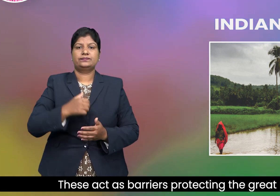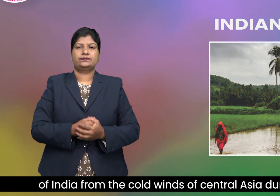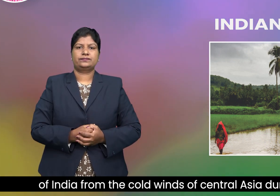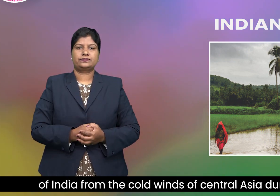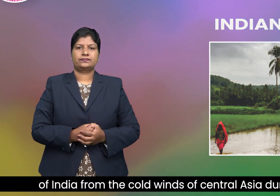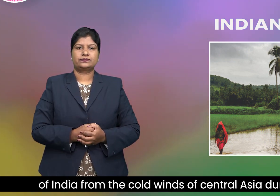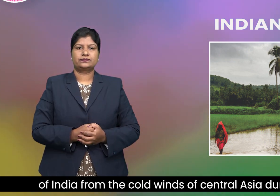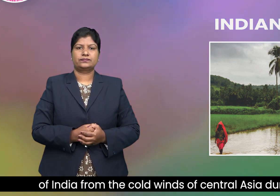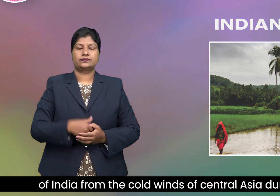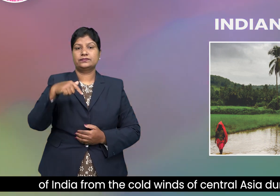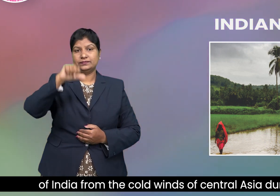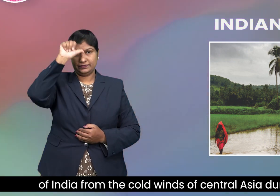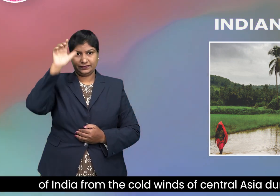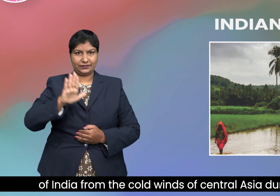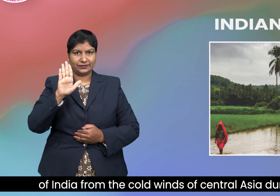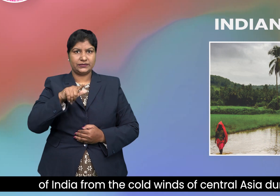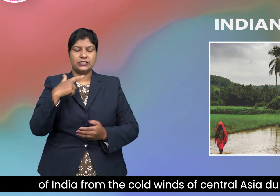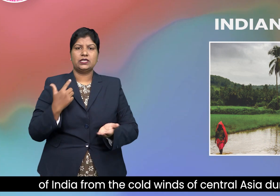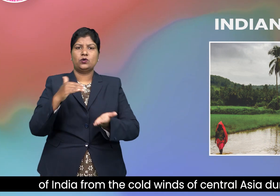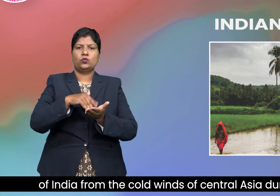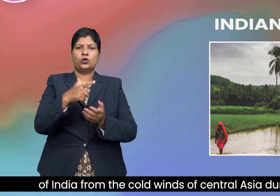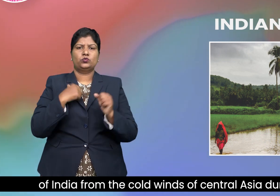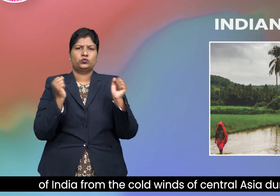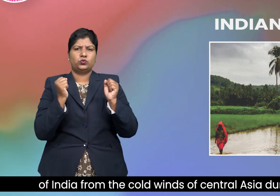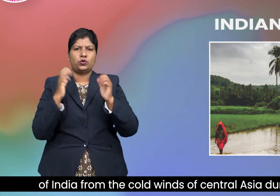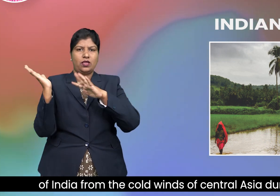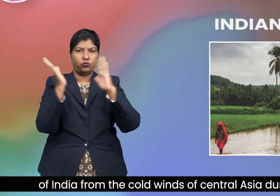of India from the cold winds